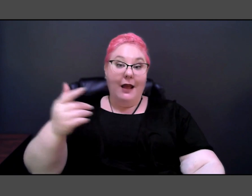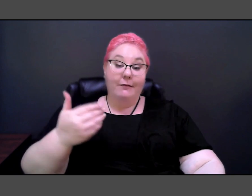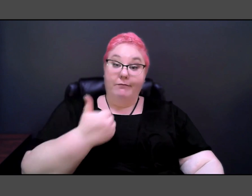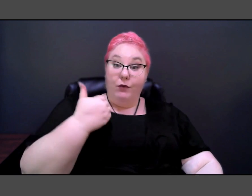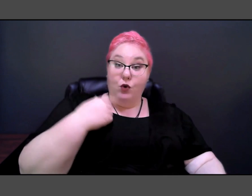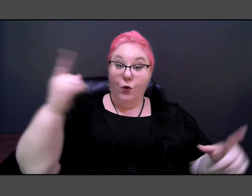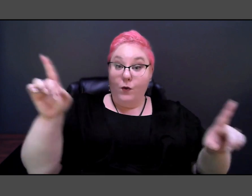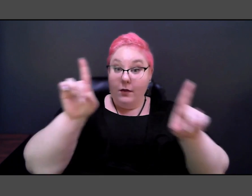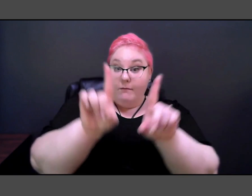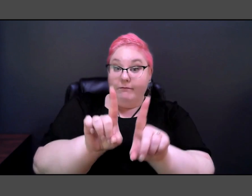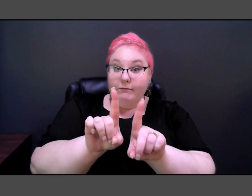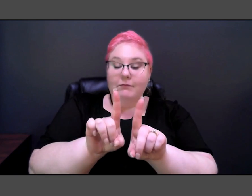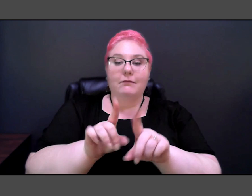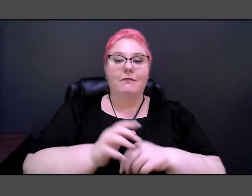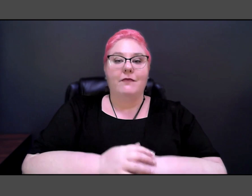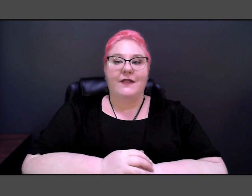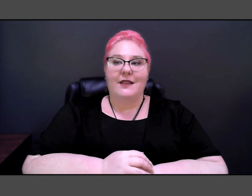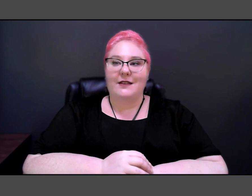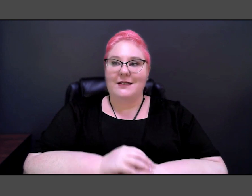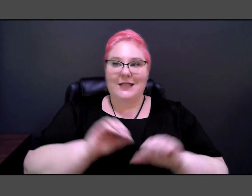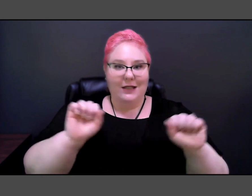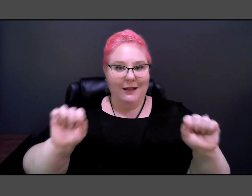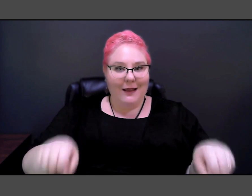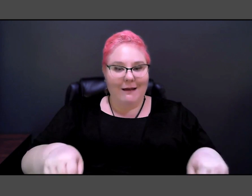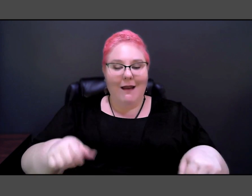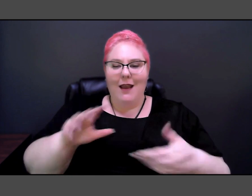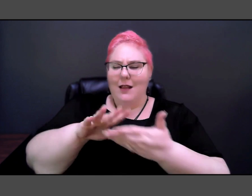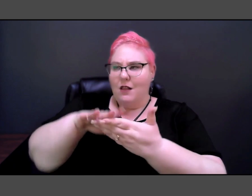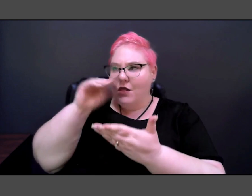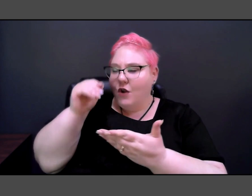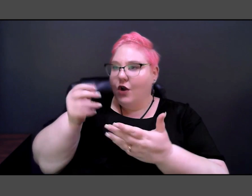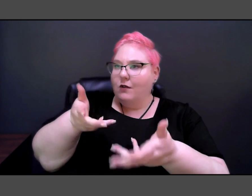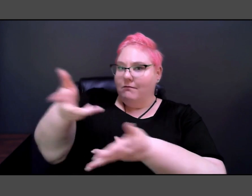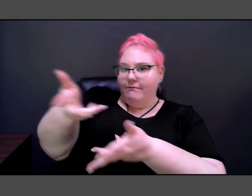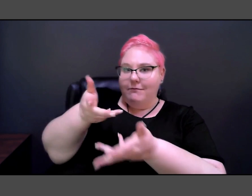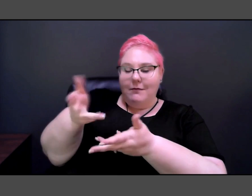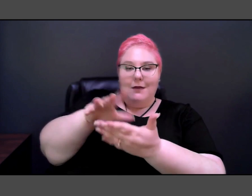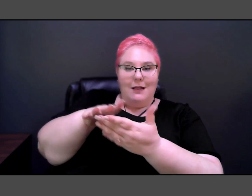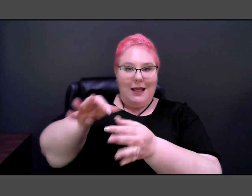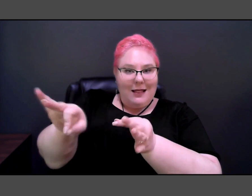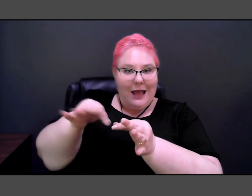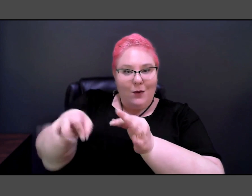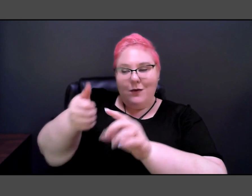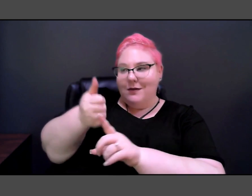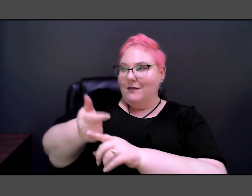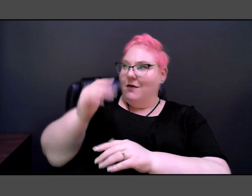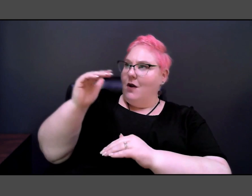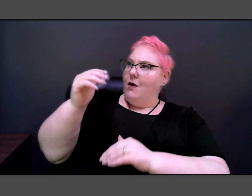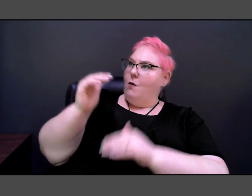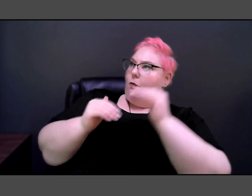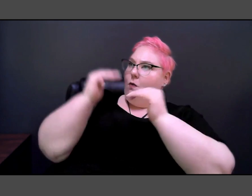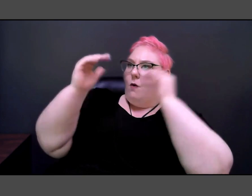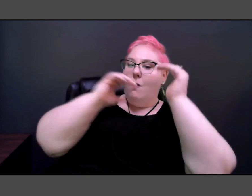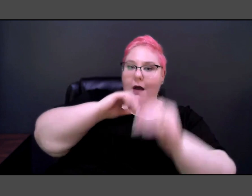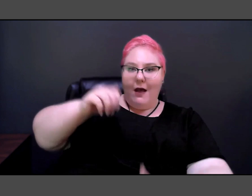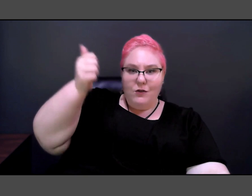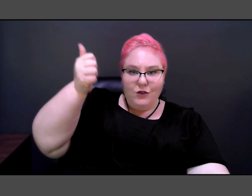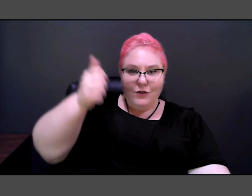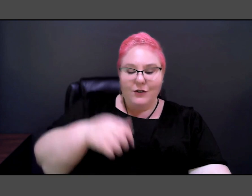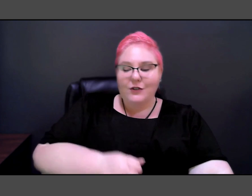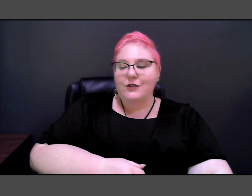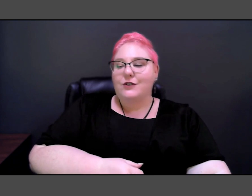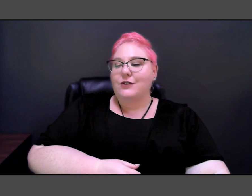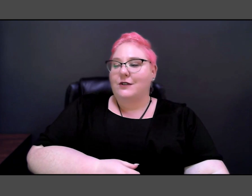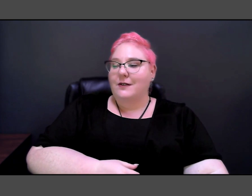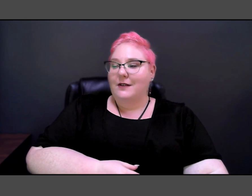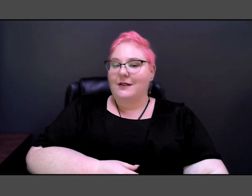can learn the language directly from elders as well. And so these are all ways that we